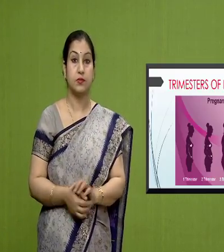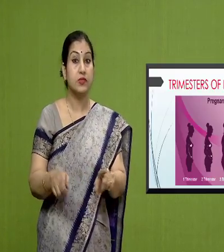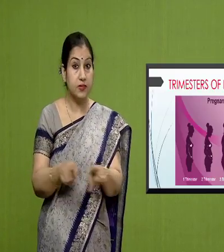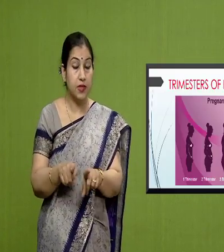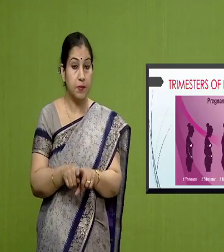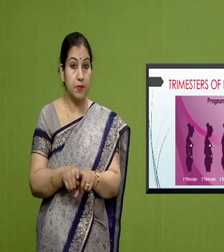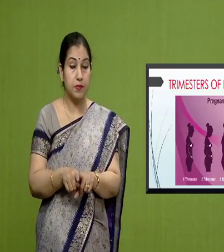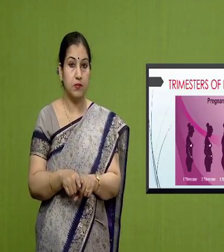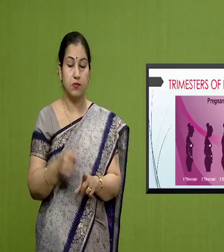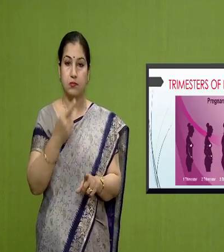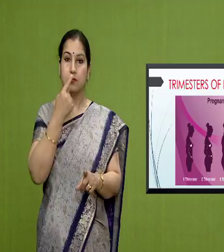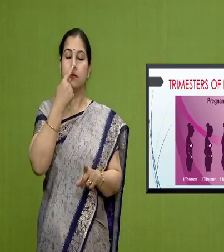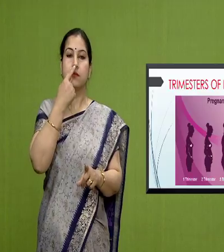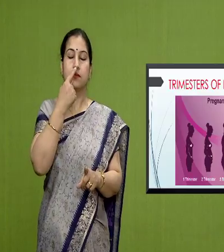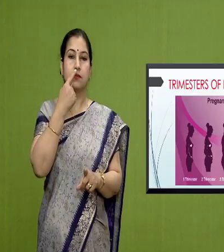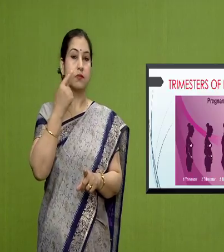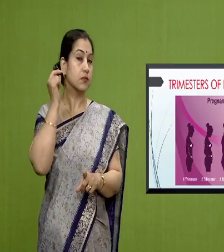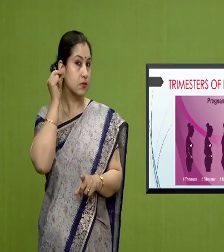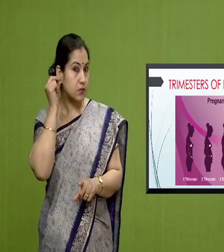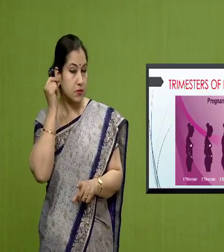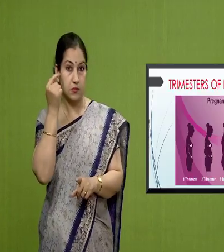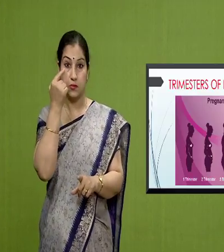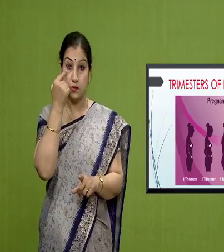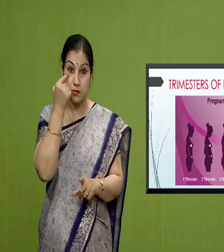Sensory organs starts functioning.